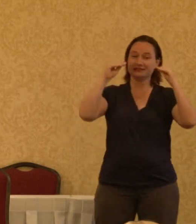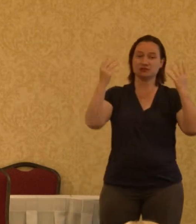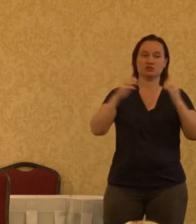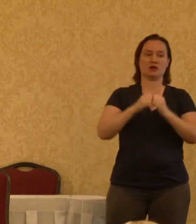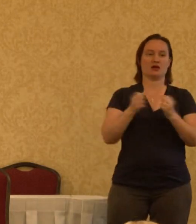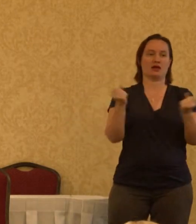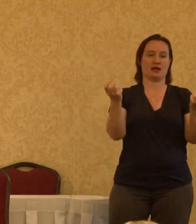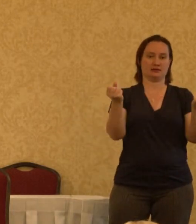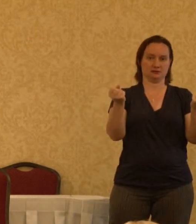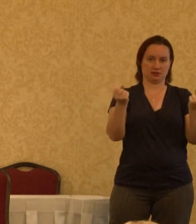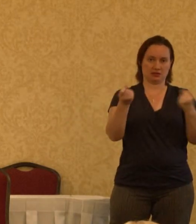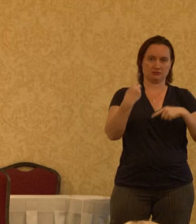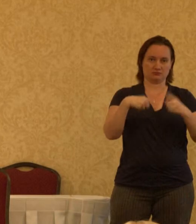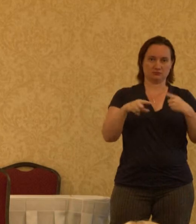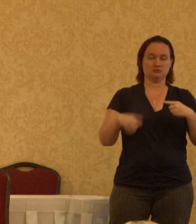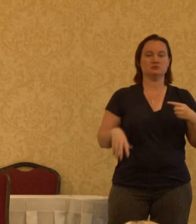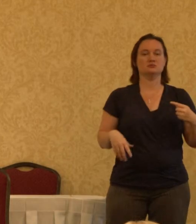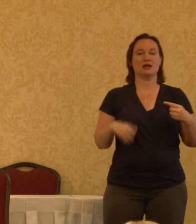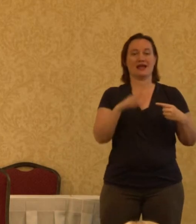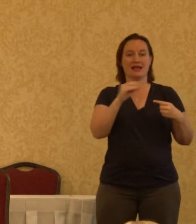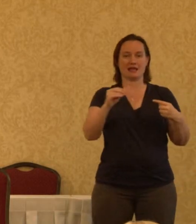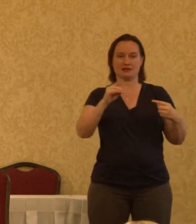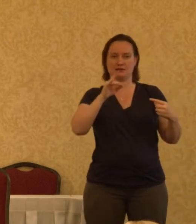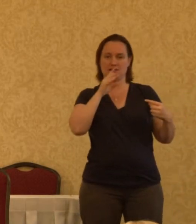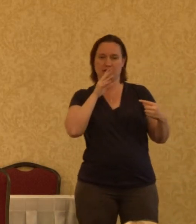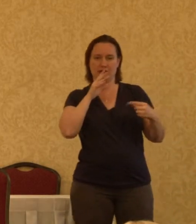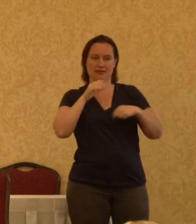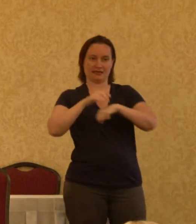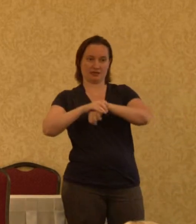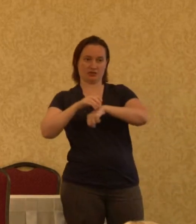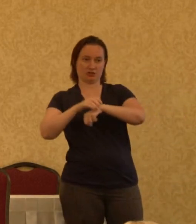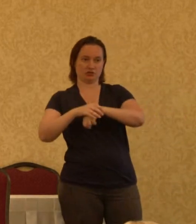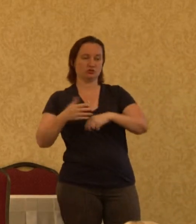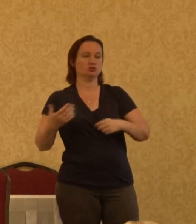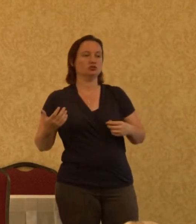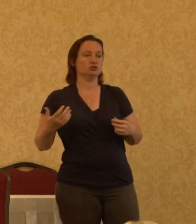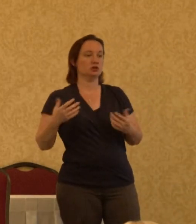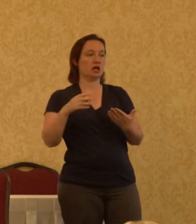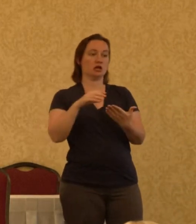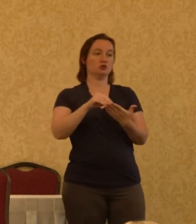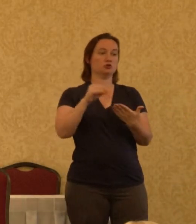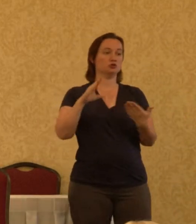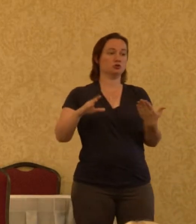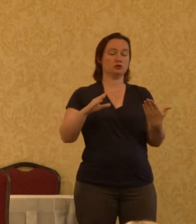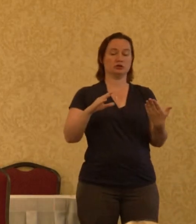ASL and English, and the students are all